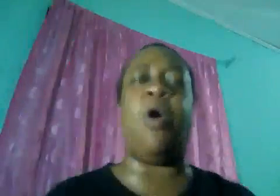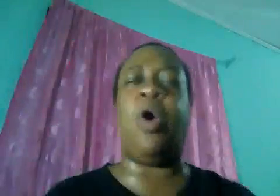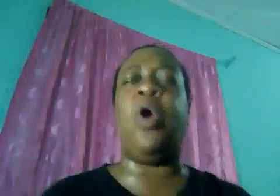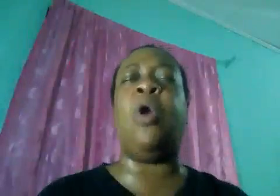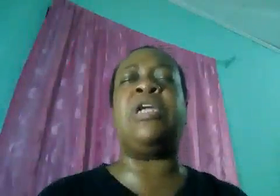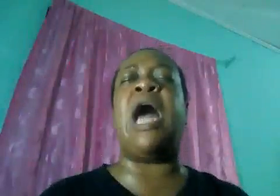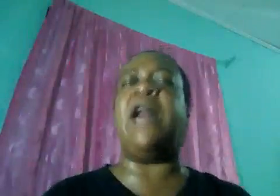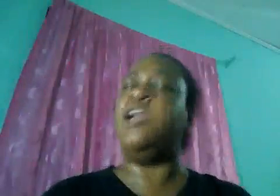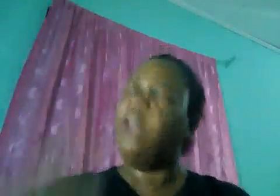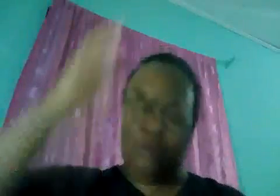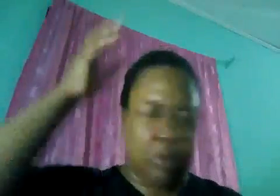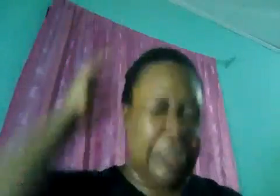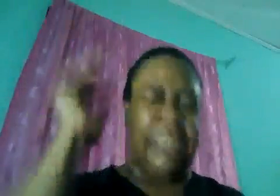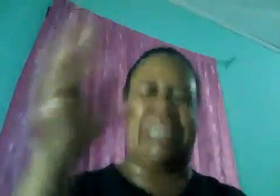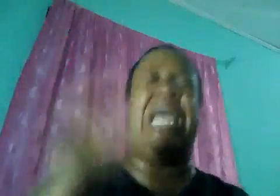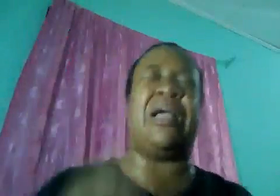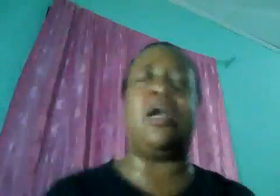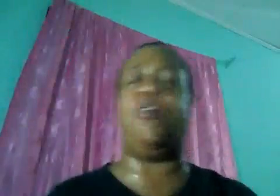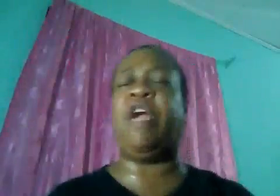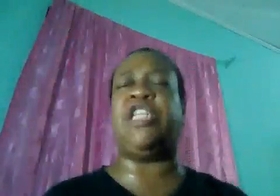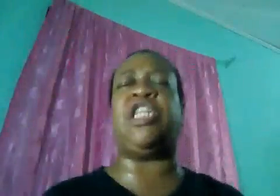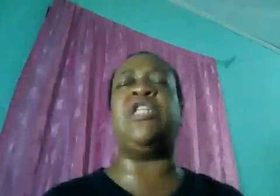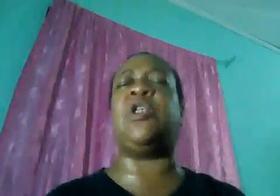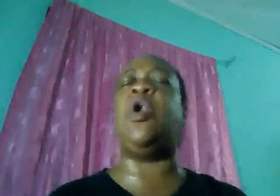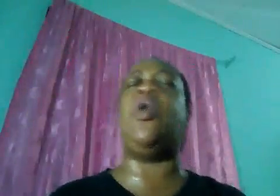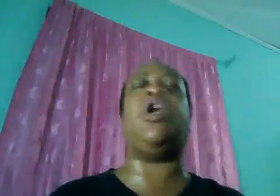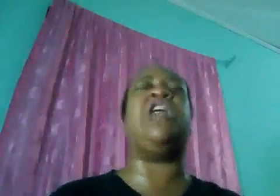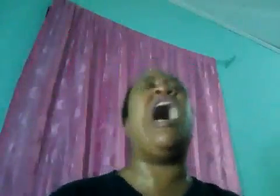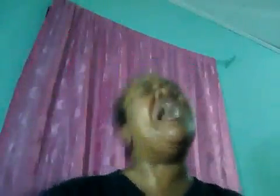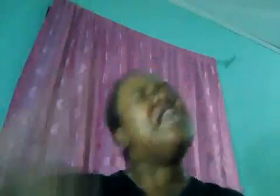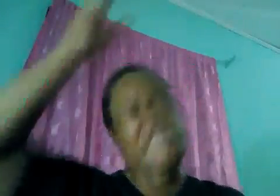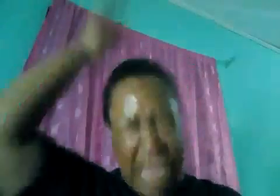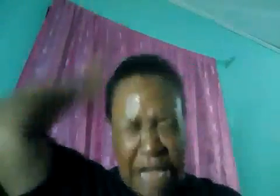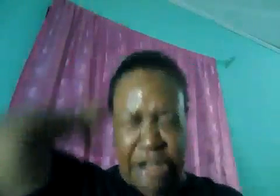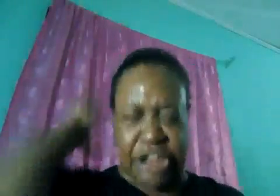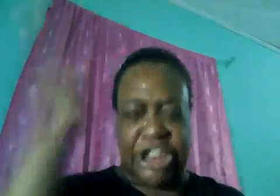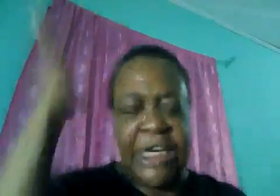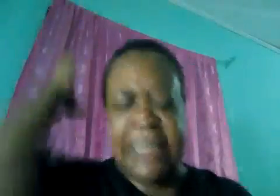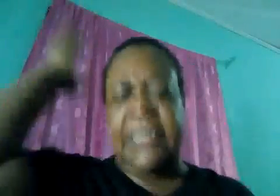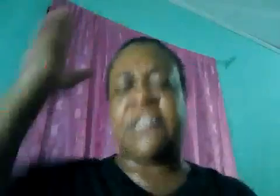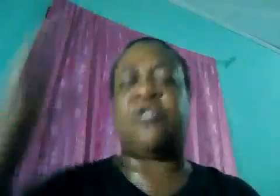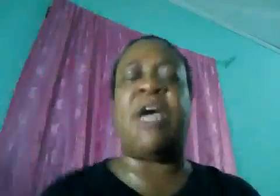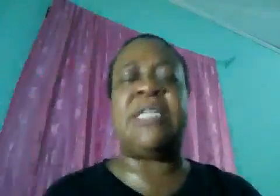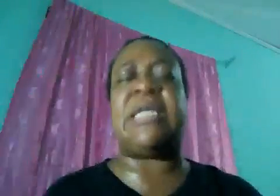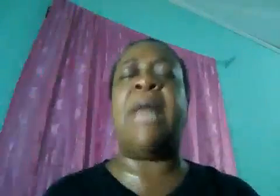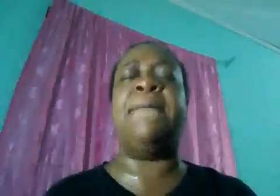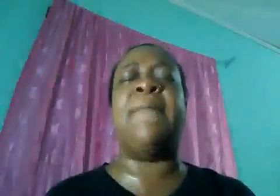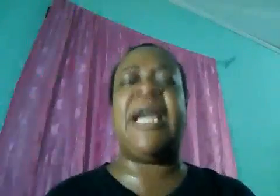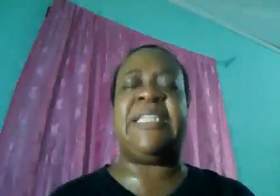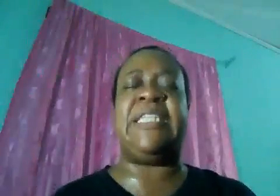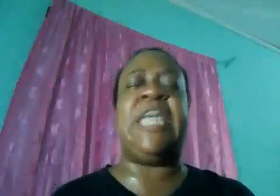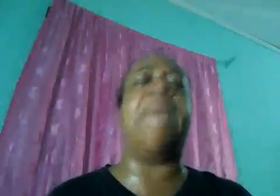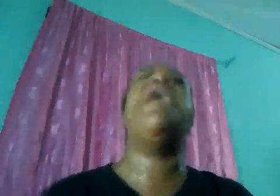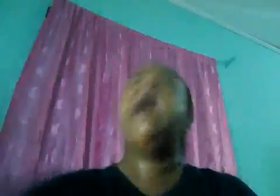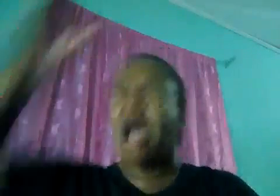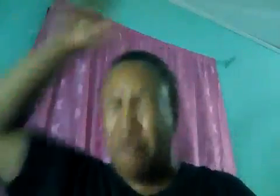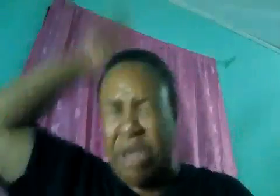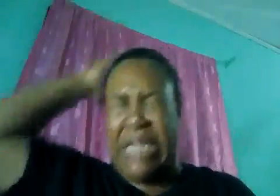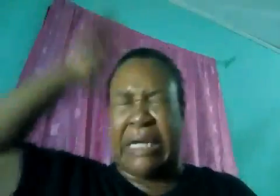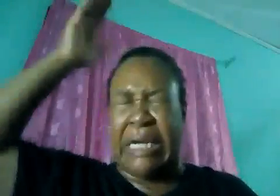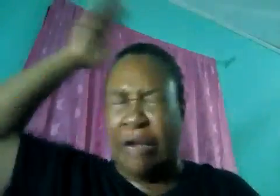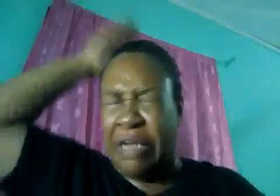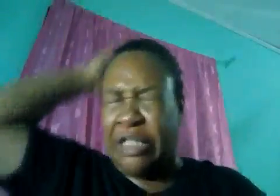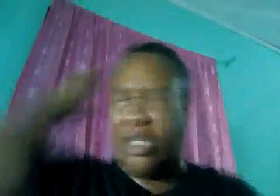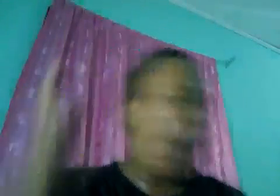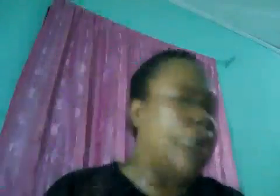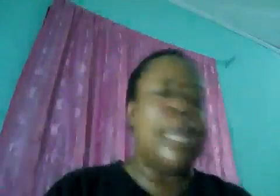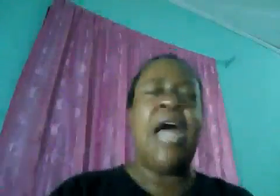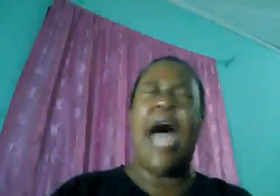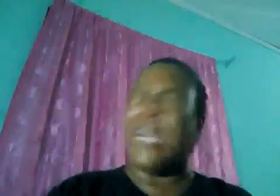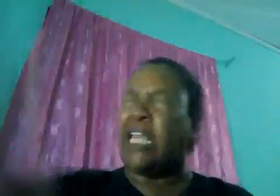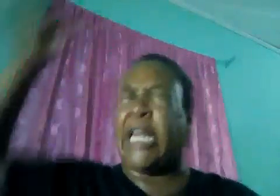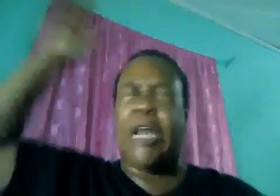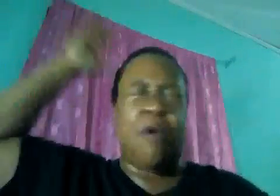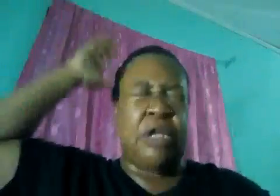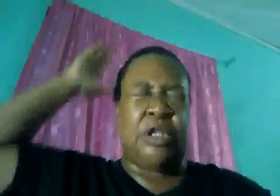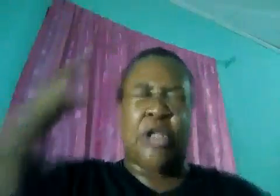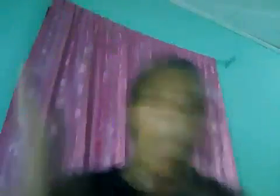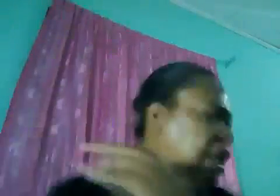God, through these declarations, oh Lord God, in Jesus Christ's almighty name. And we declare it done. I declare it done. I